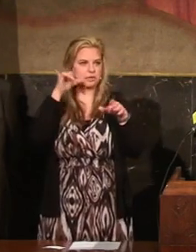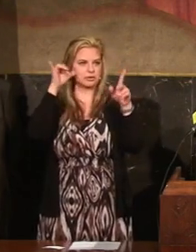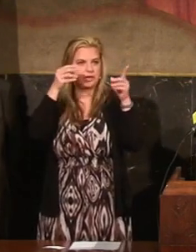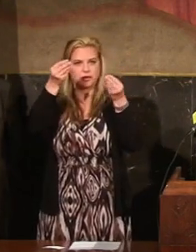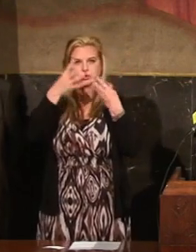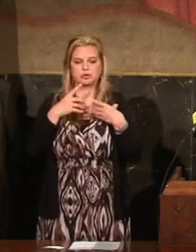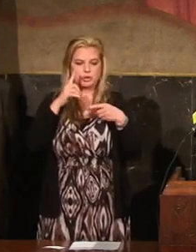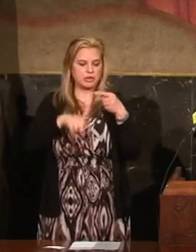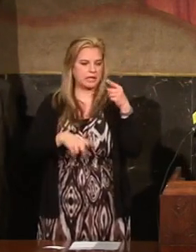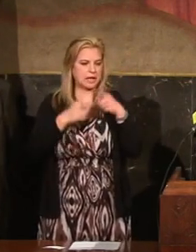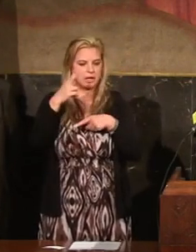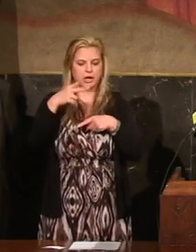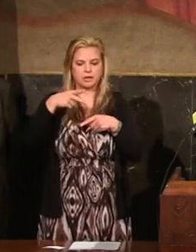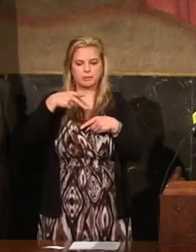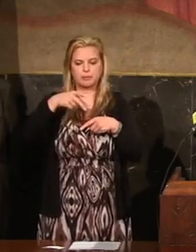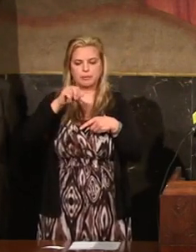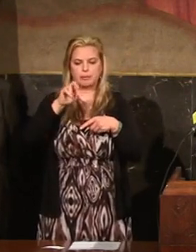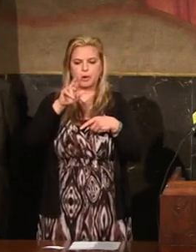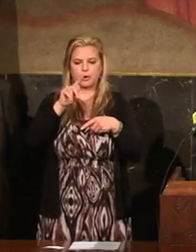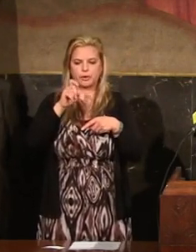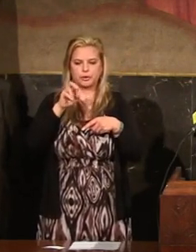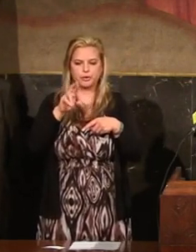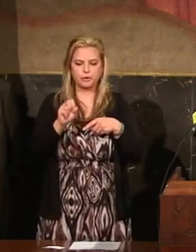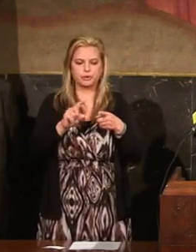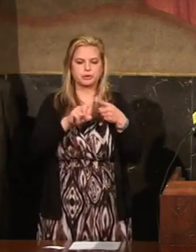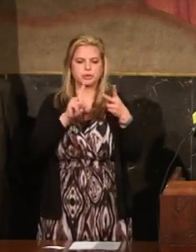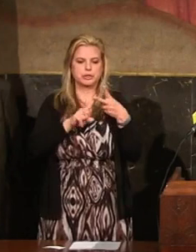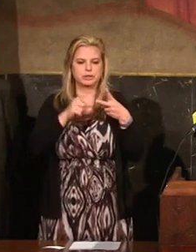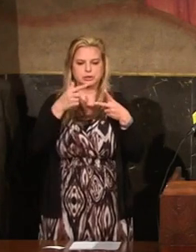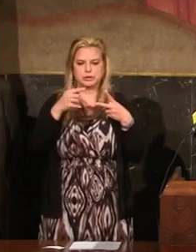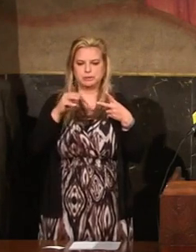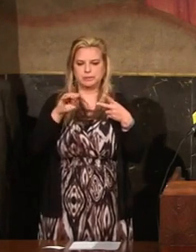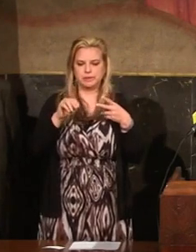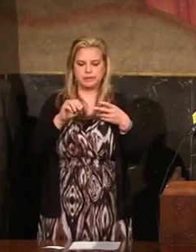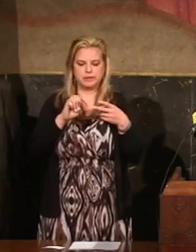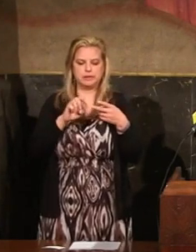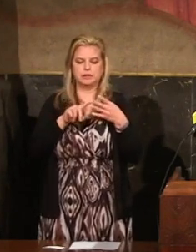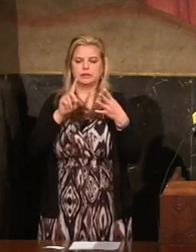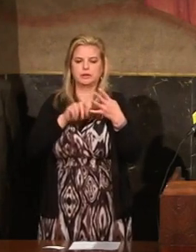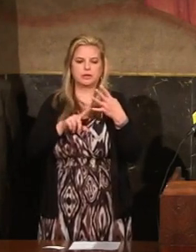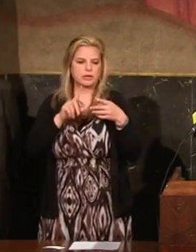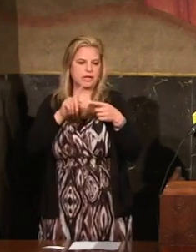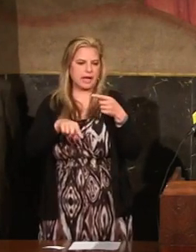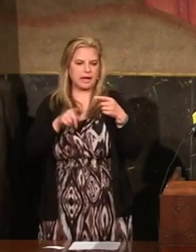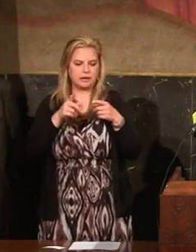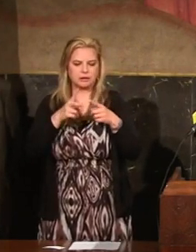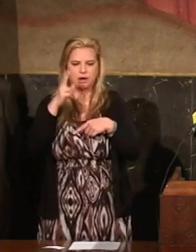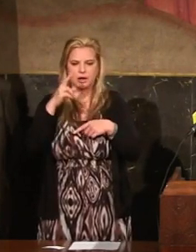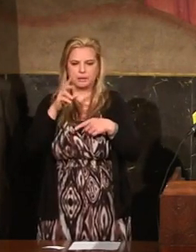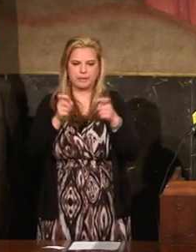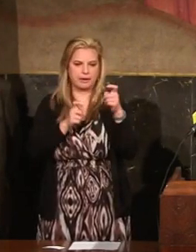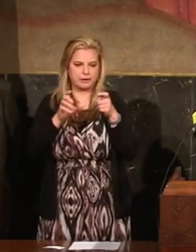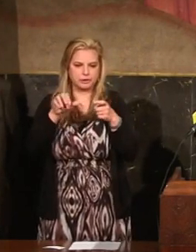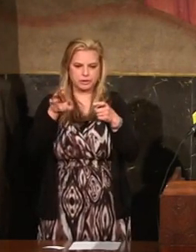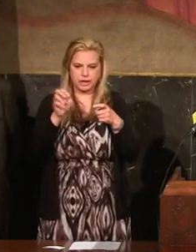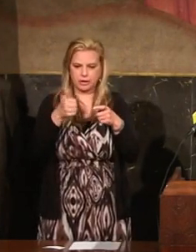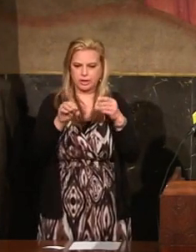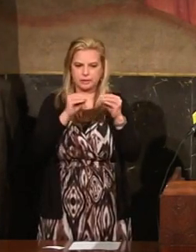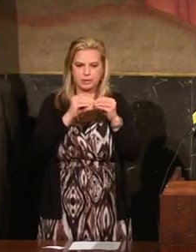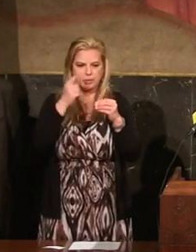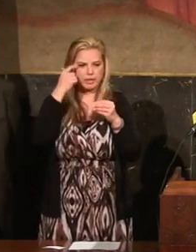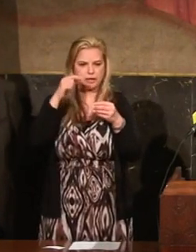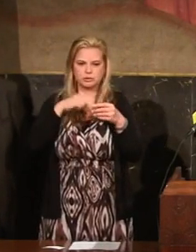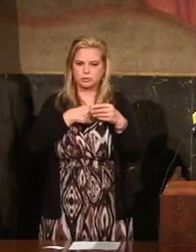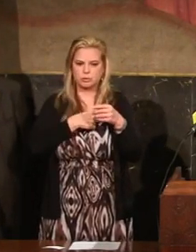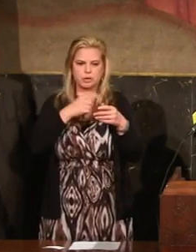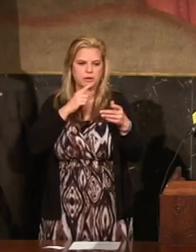well, you can't cut partners, you can't cut GME, you can't cut, and we already can't cut managed care more because we're already at the absolute